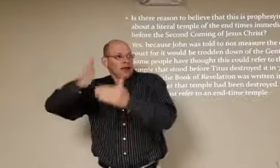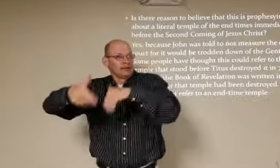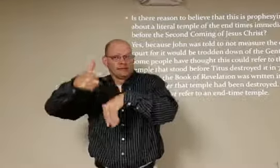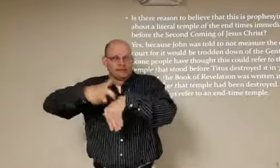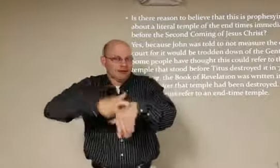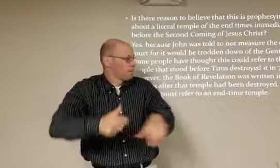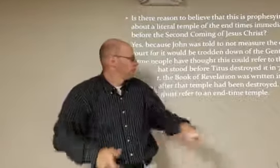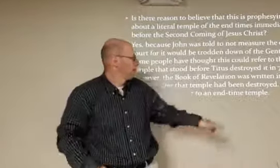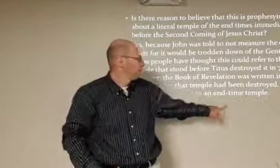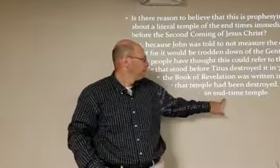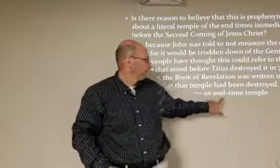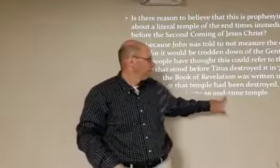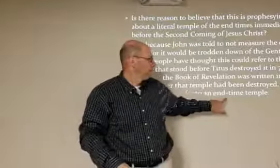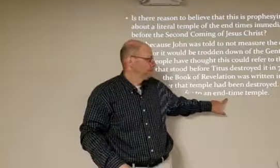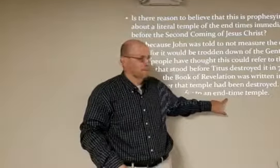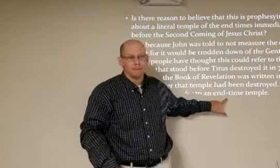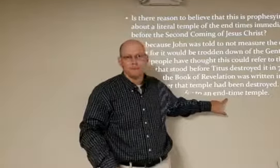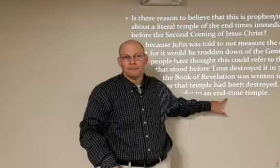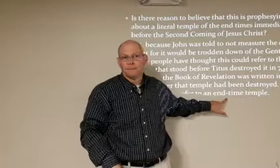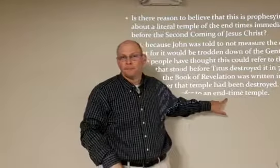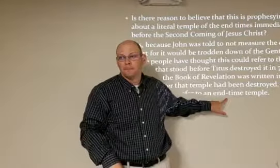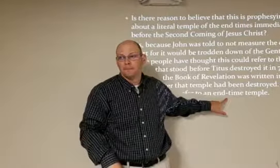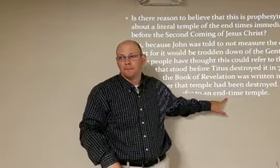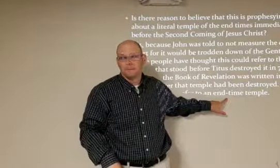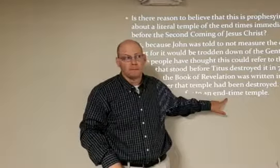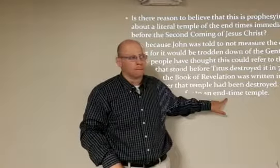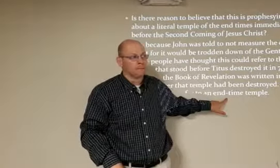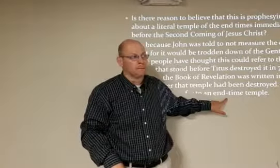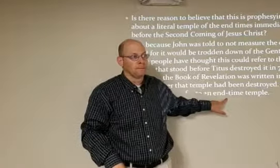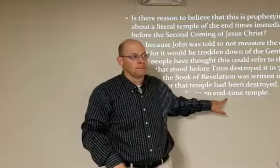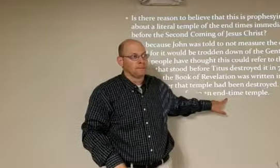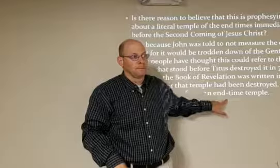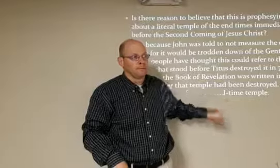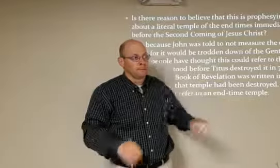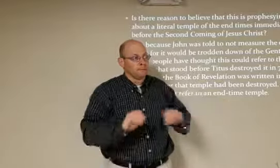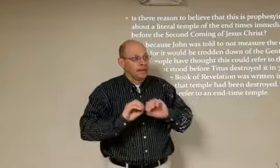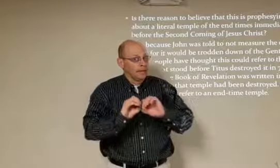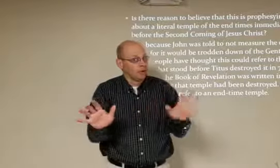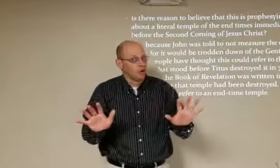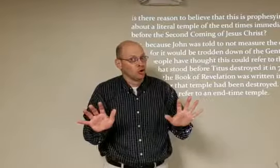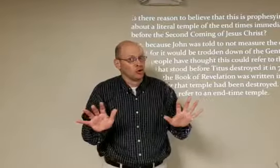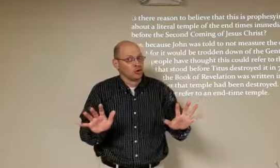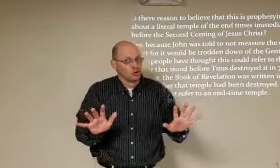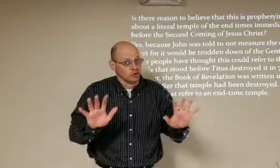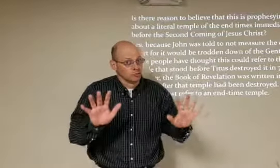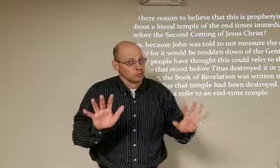So this in Revelation is talking about the end time temple. Are we clear with